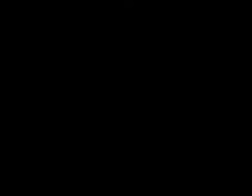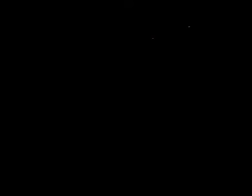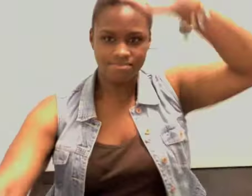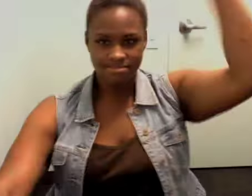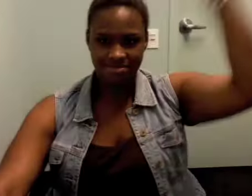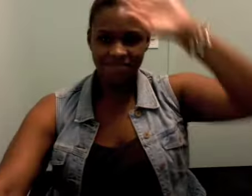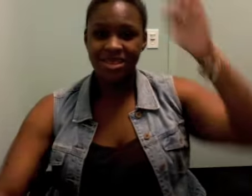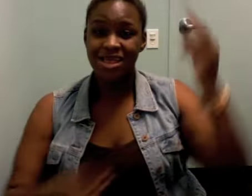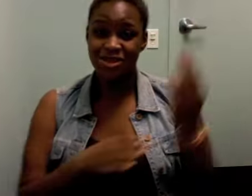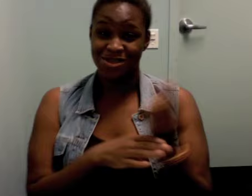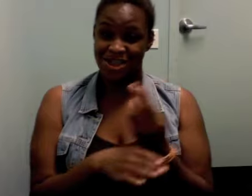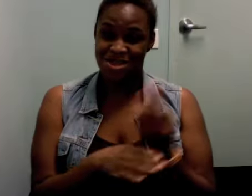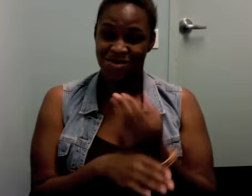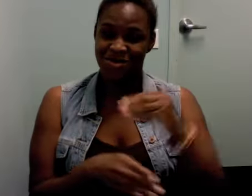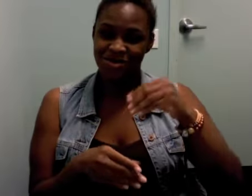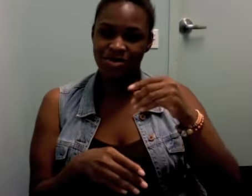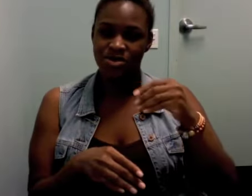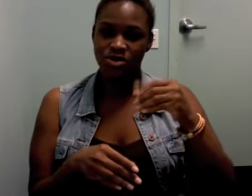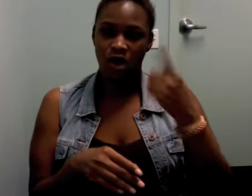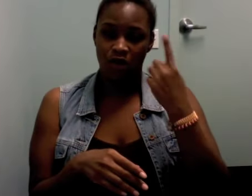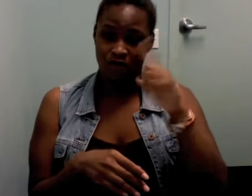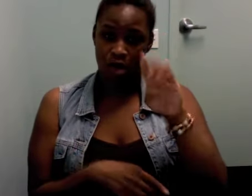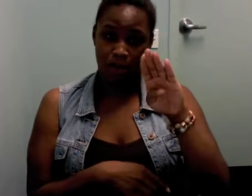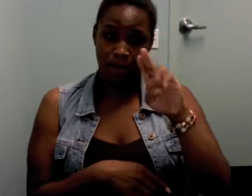tensile strength. And it's real light.